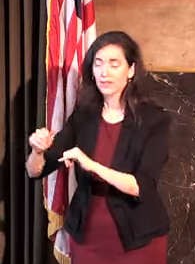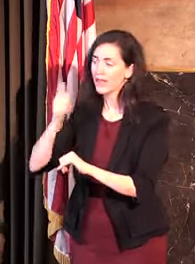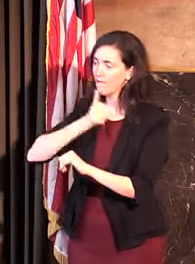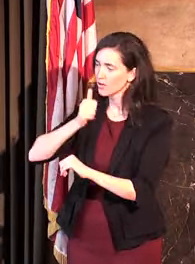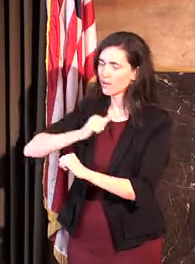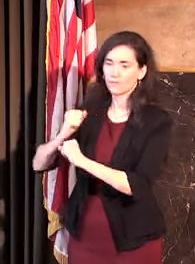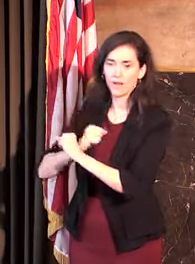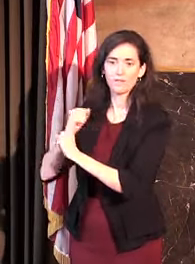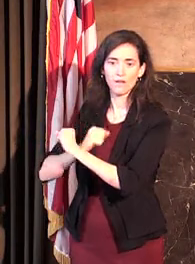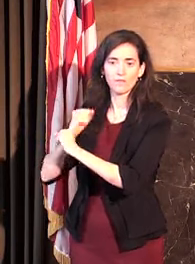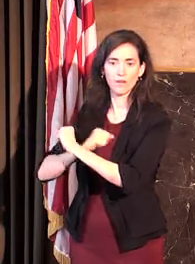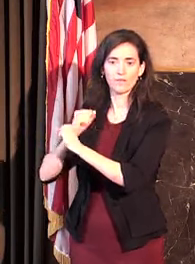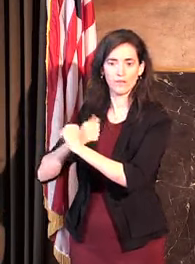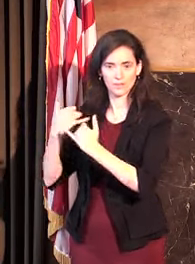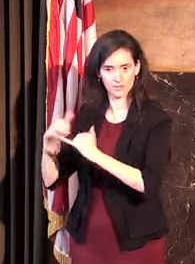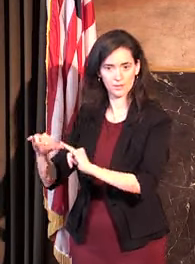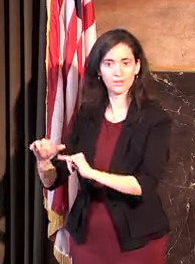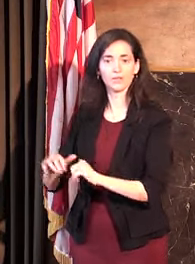day.